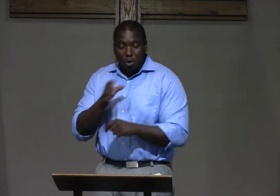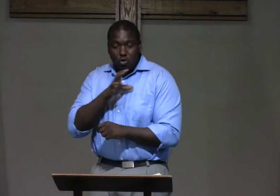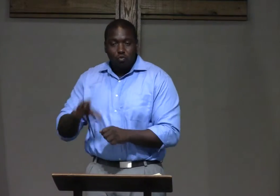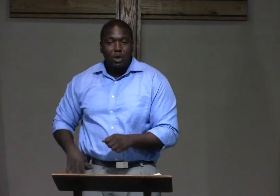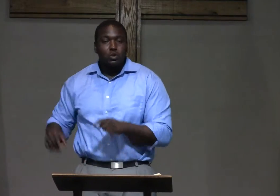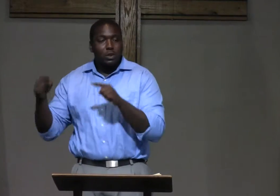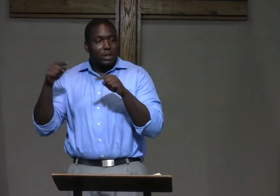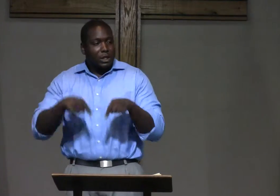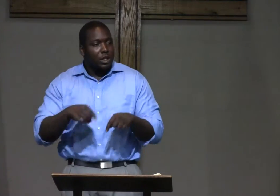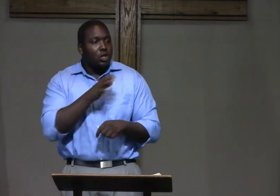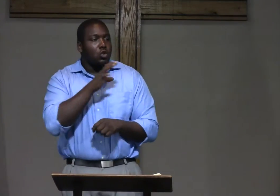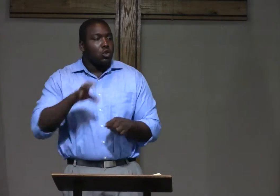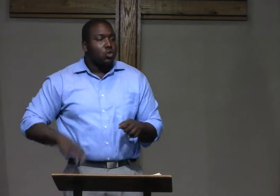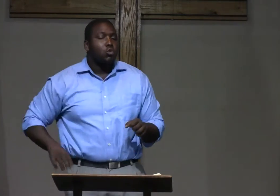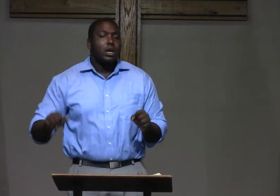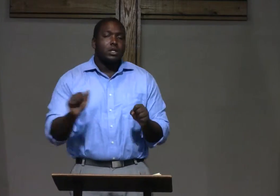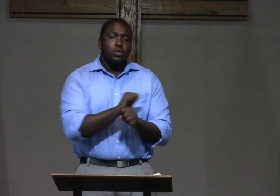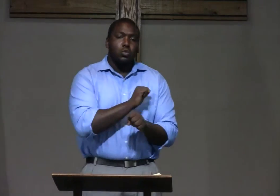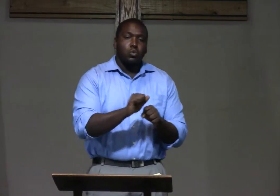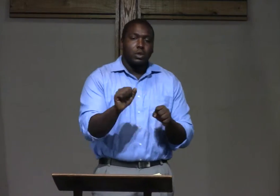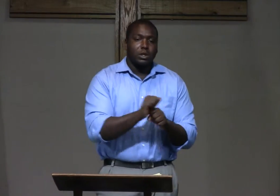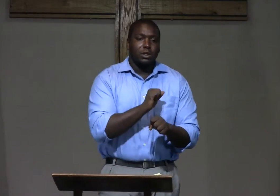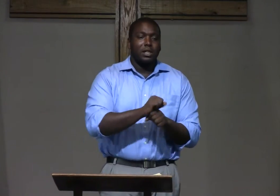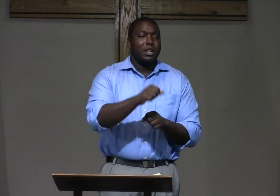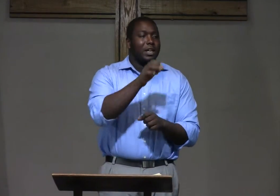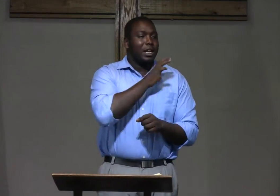Our foundation is Jesus Christ.